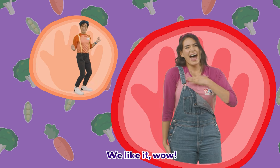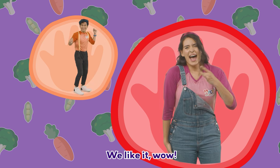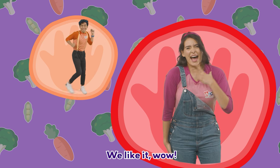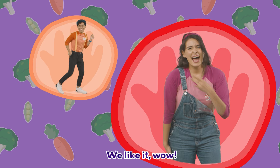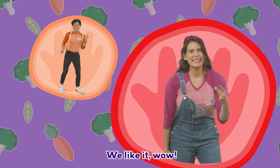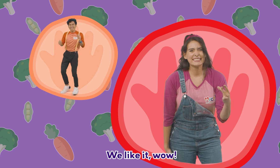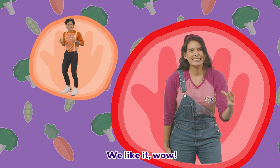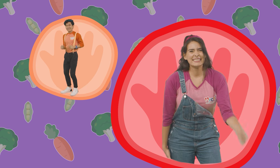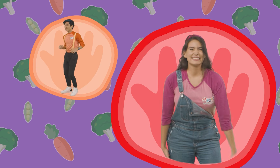it, wow.